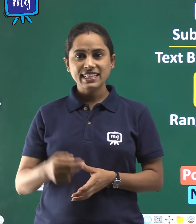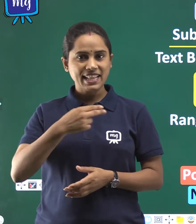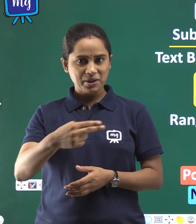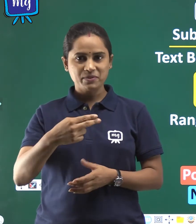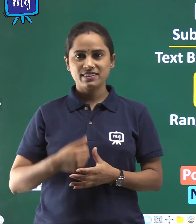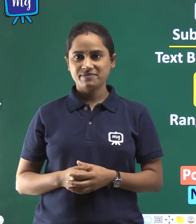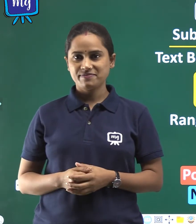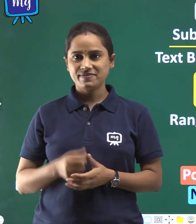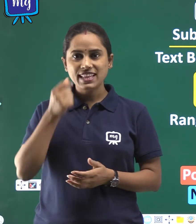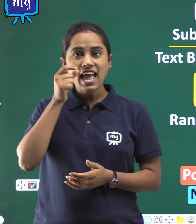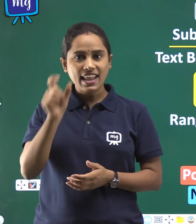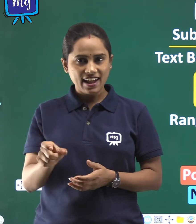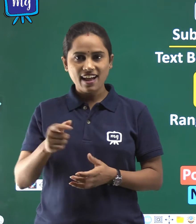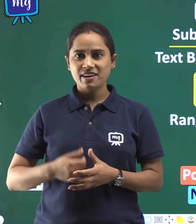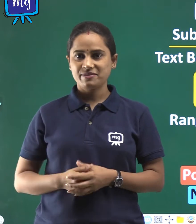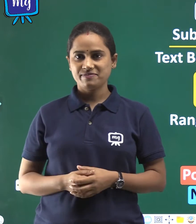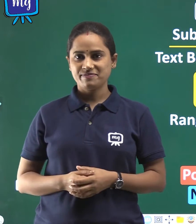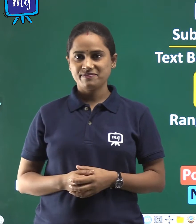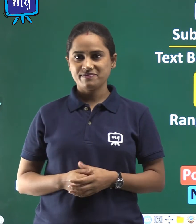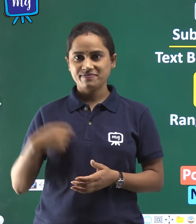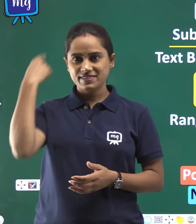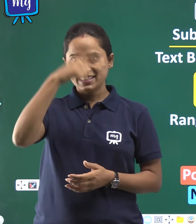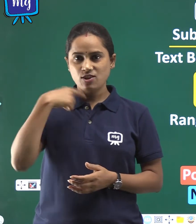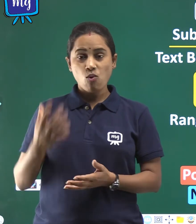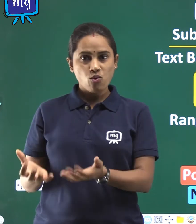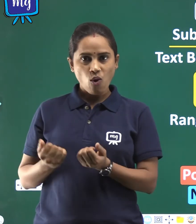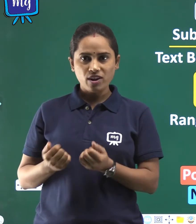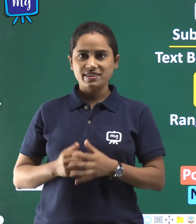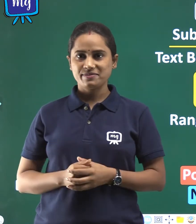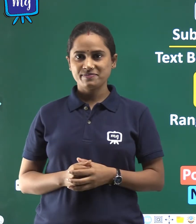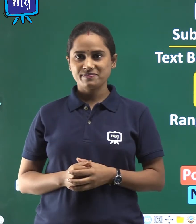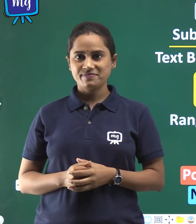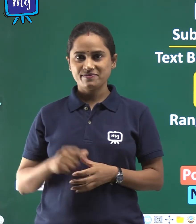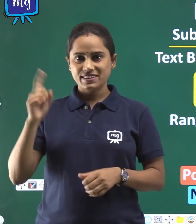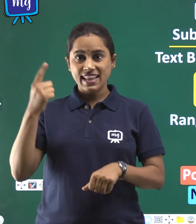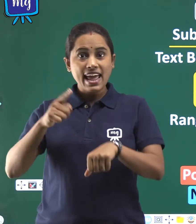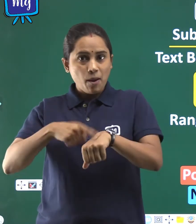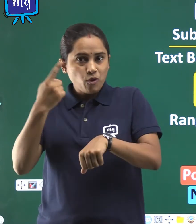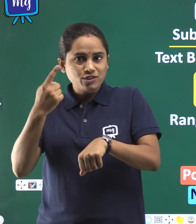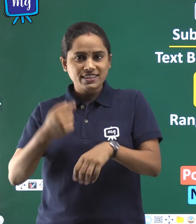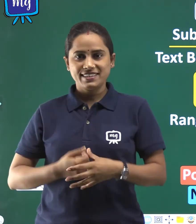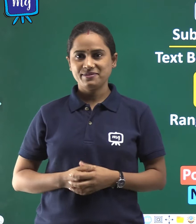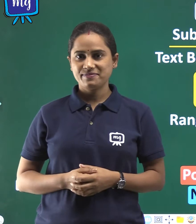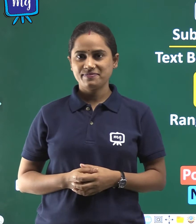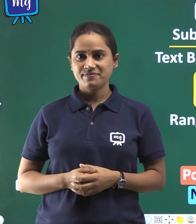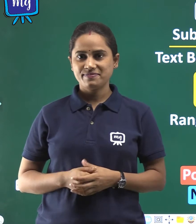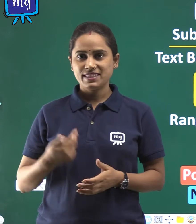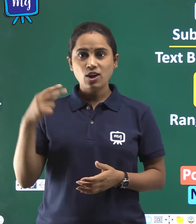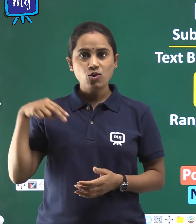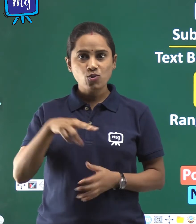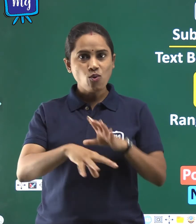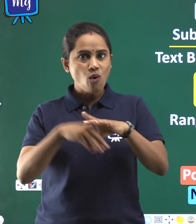named Ranga who got an opportunity to